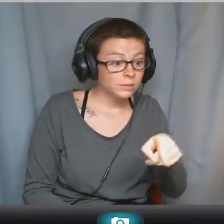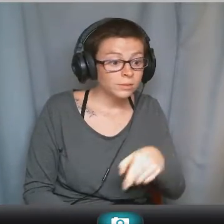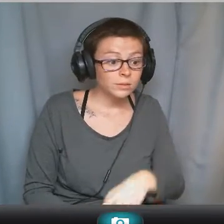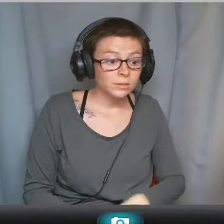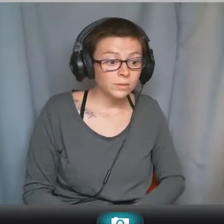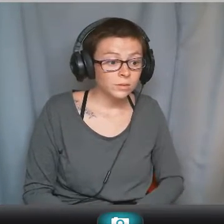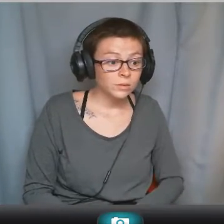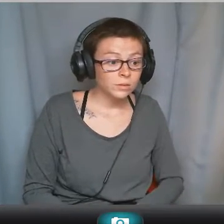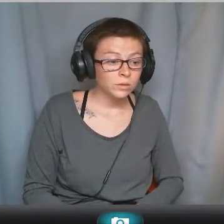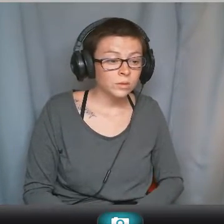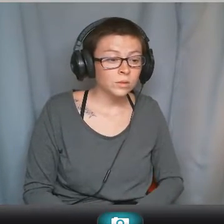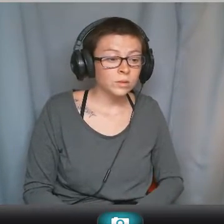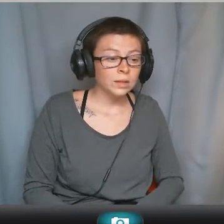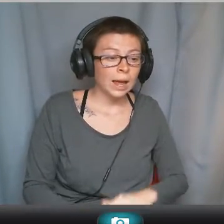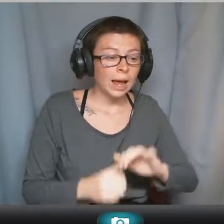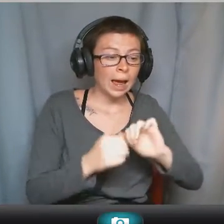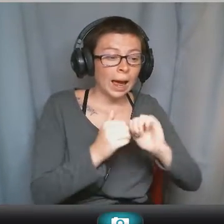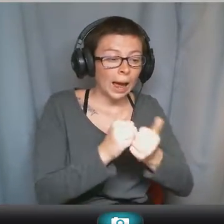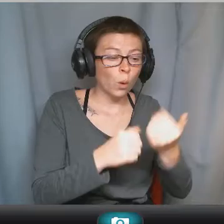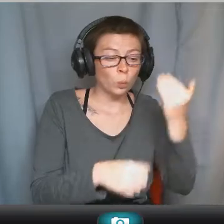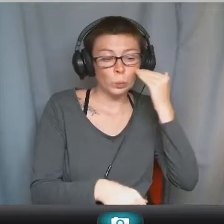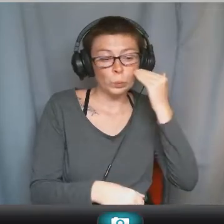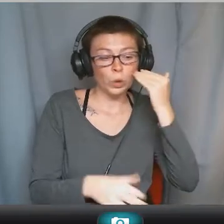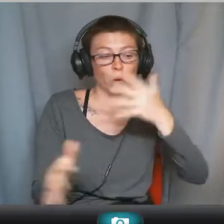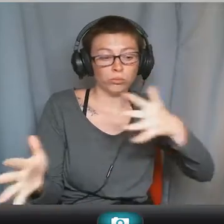When do you know that it's windy?